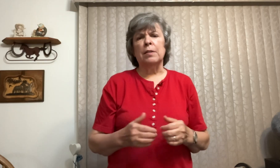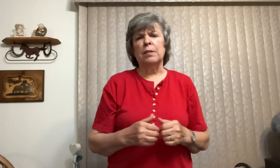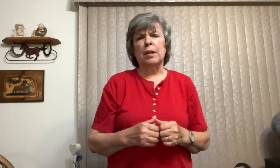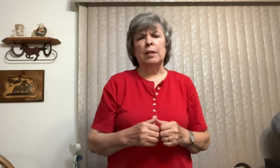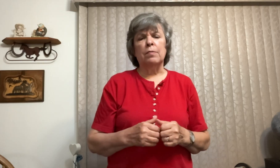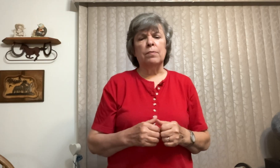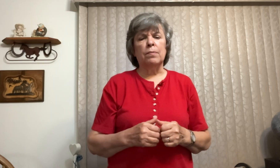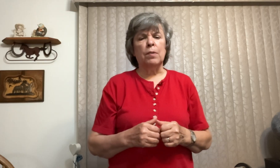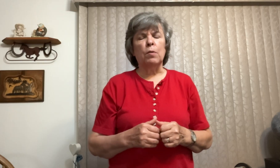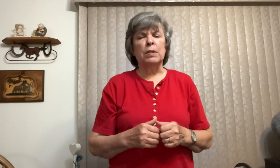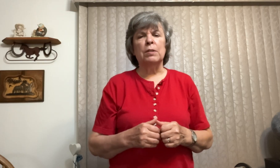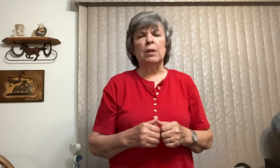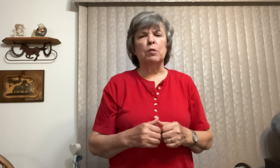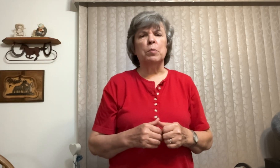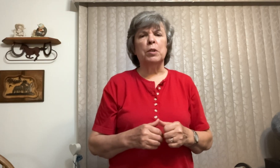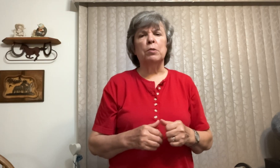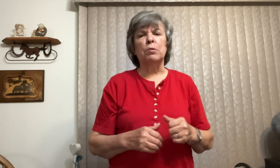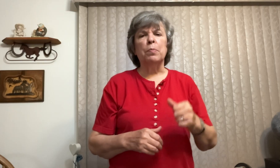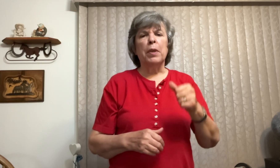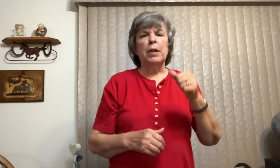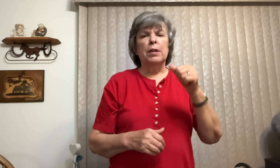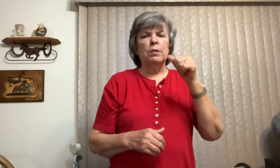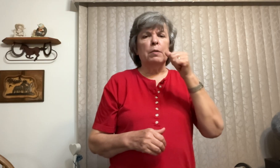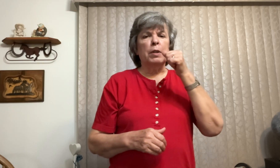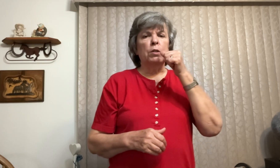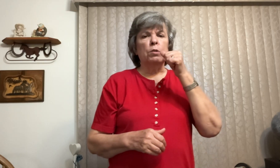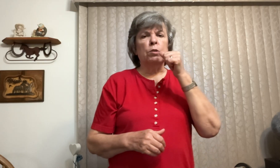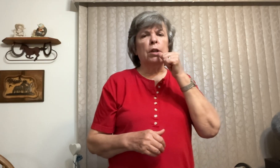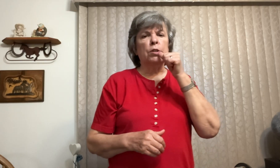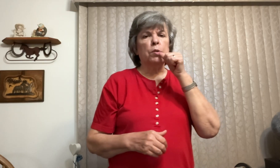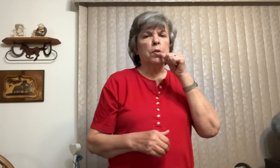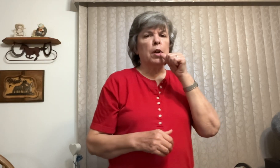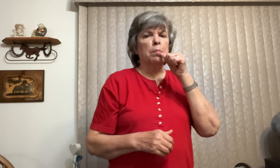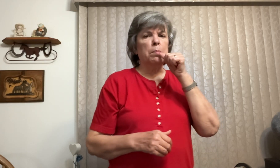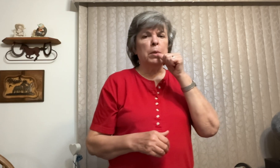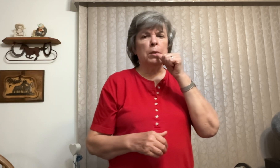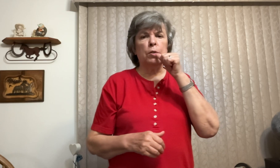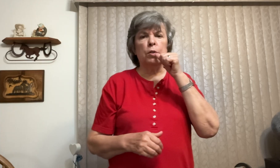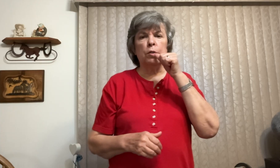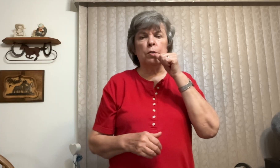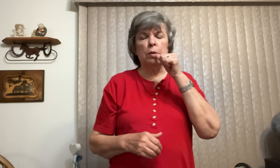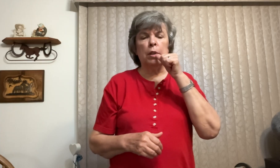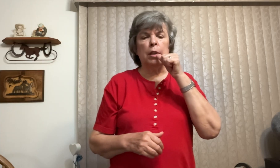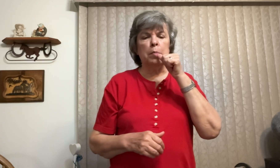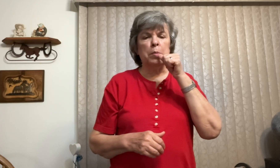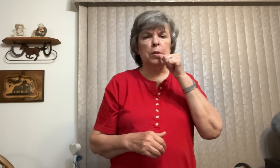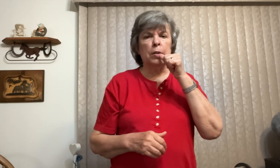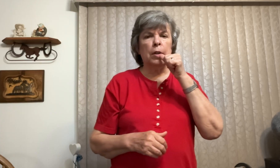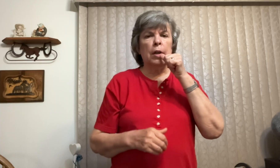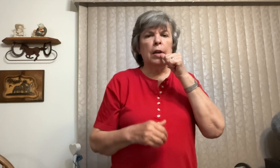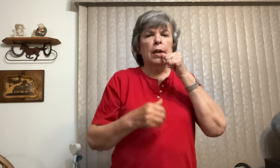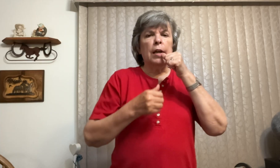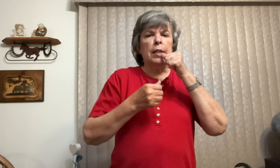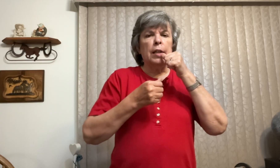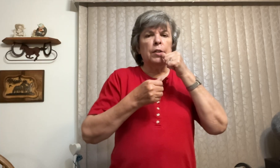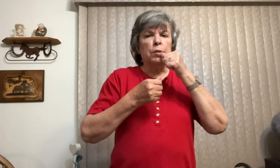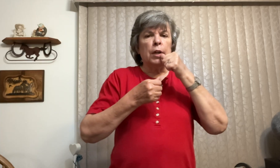sign. I've always thought it was pretty cool. So anyway, you touch your thumb to your lips, and then you kind